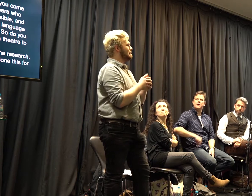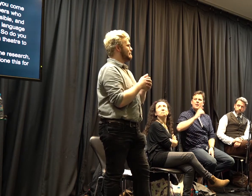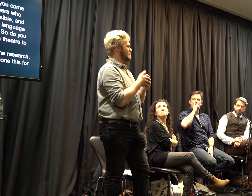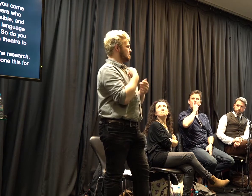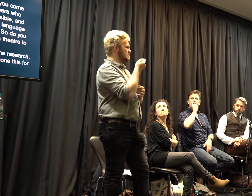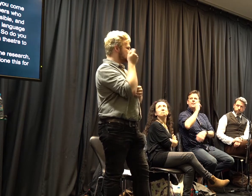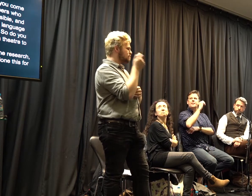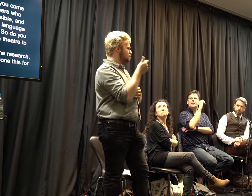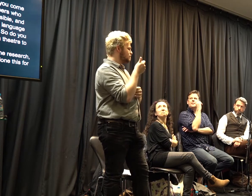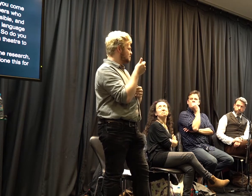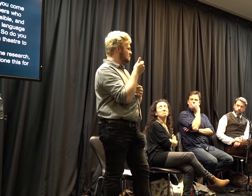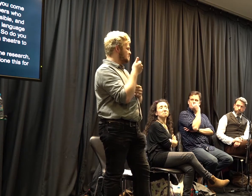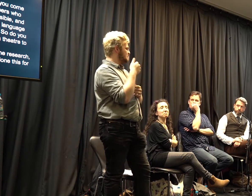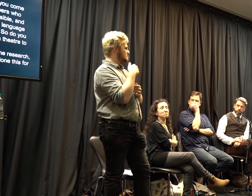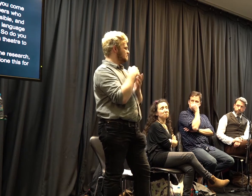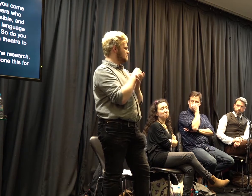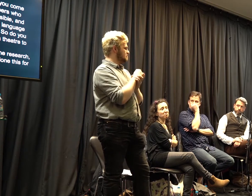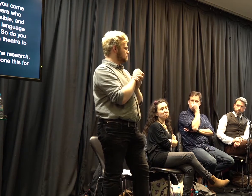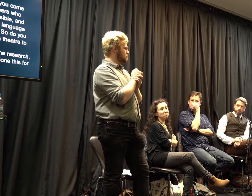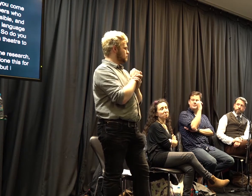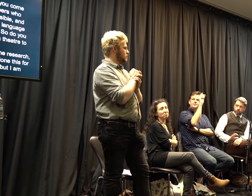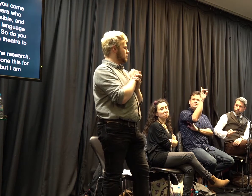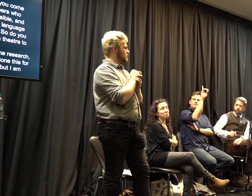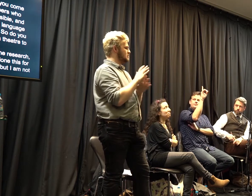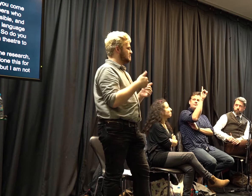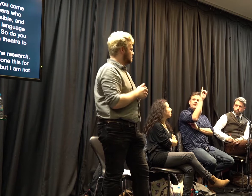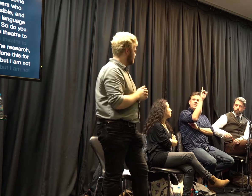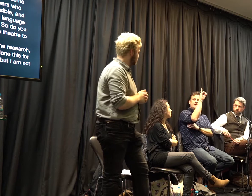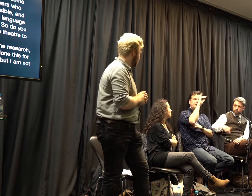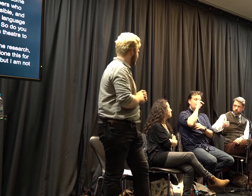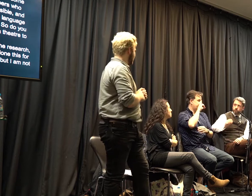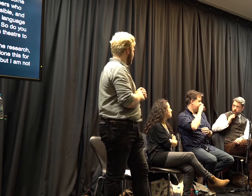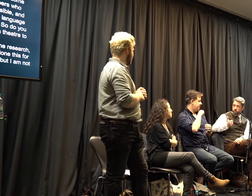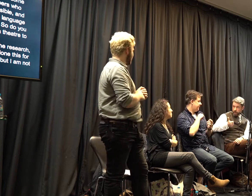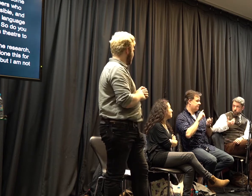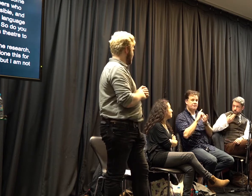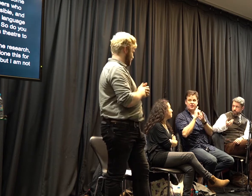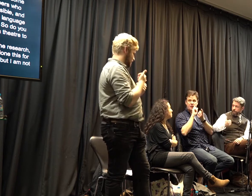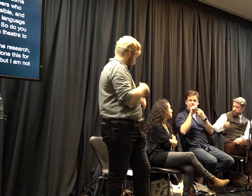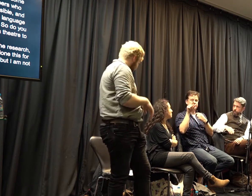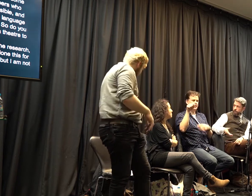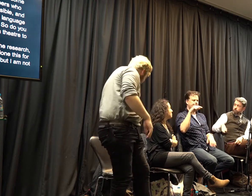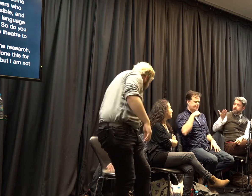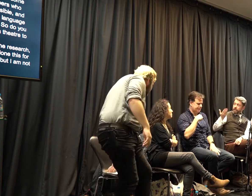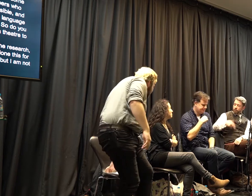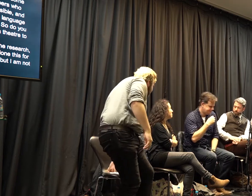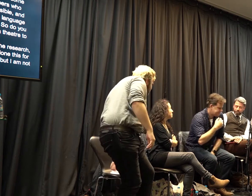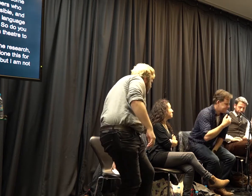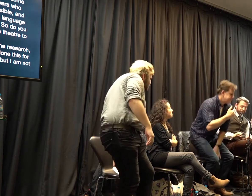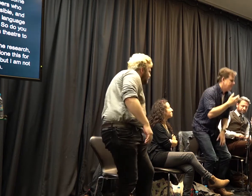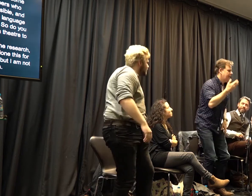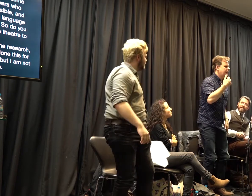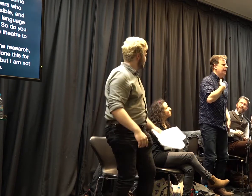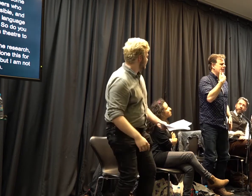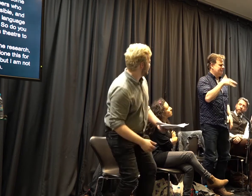subtitle showings, but I'm not sure about theatres and requests for access. Louis, if I can just